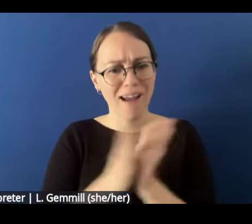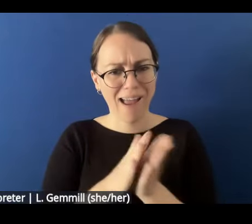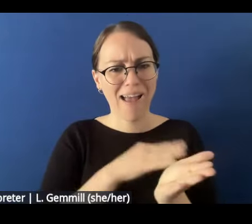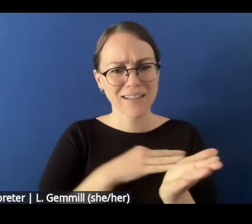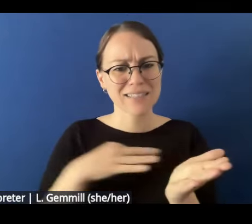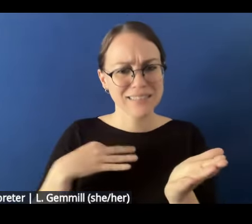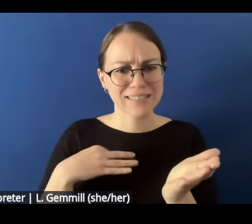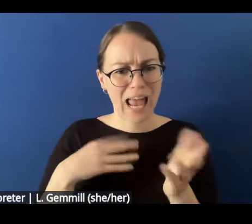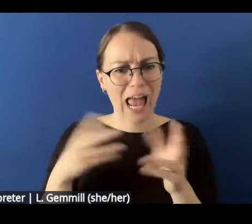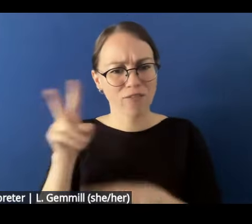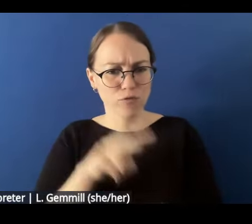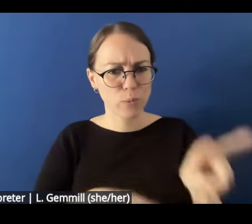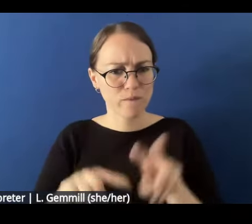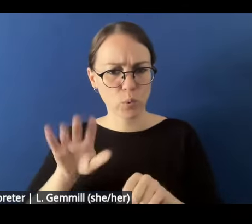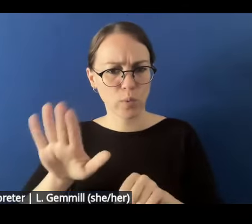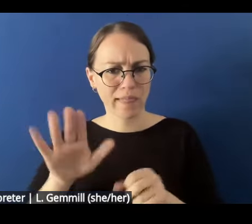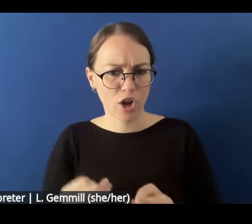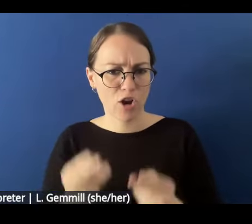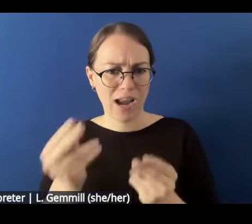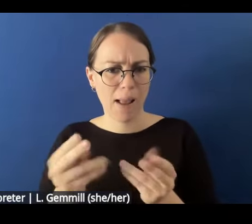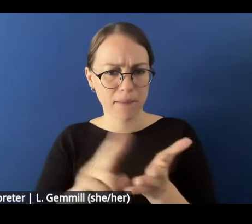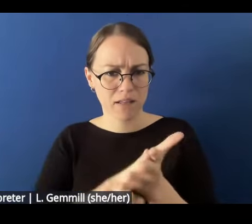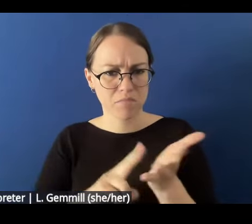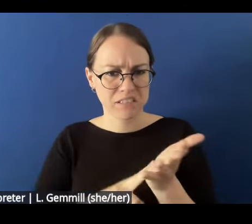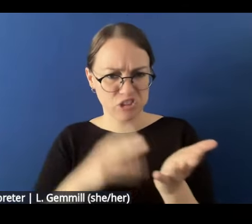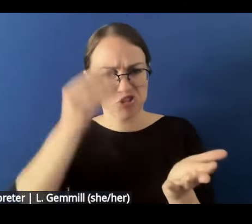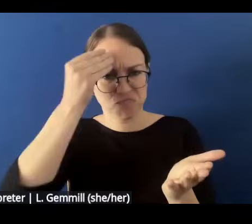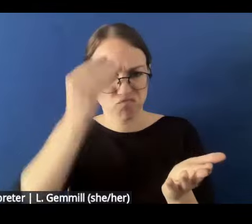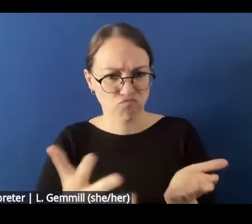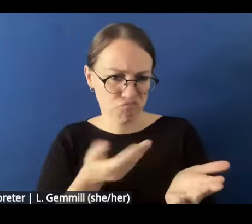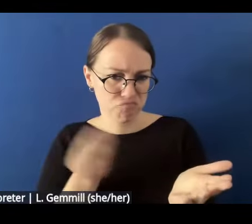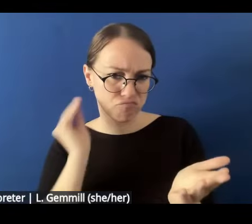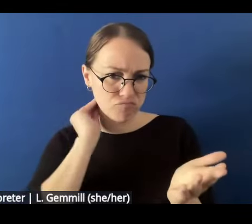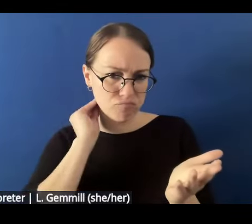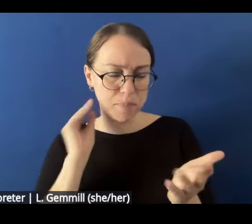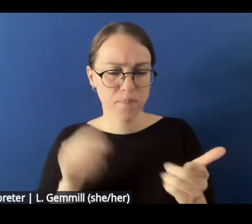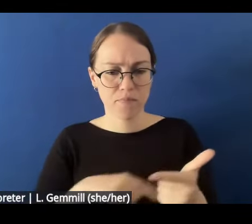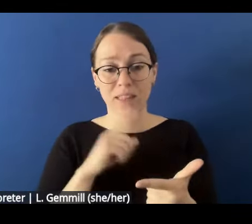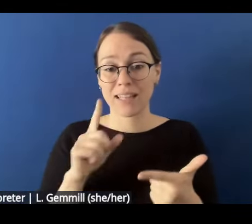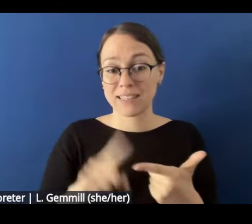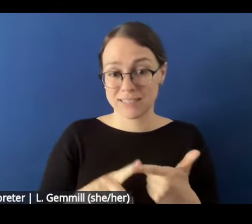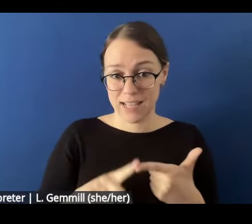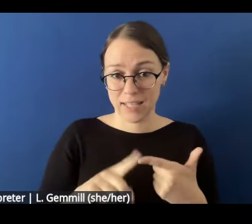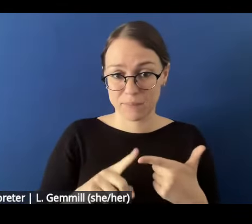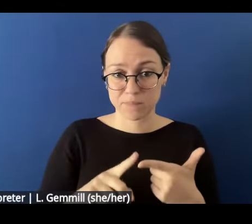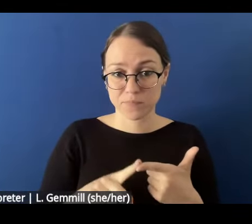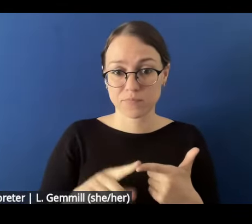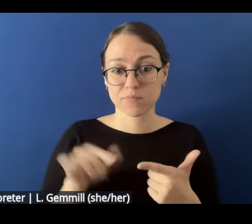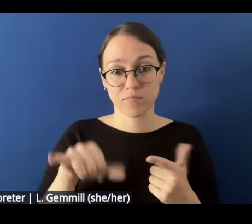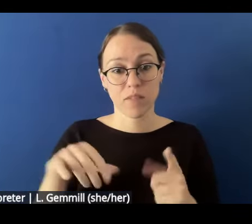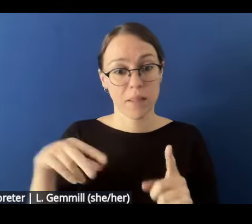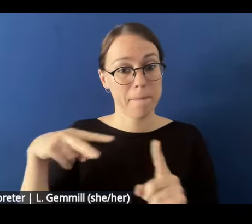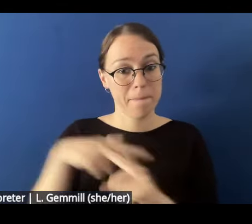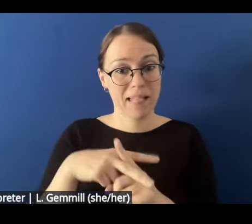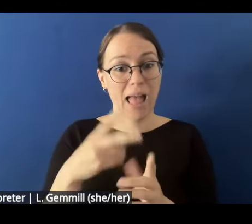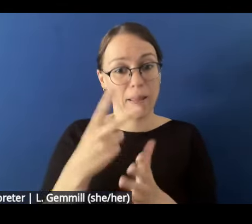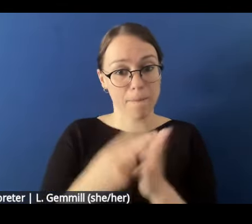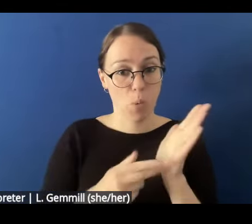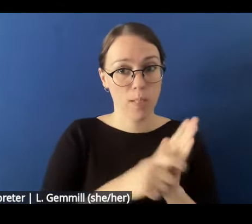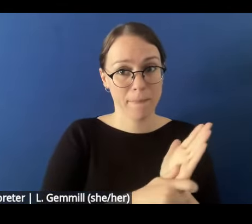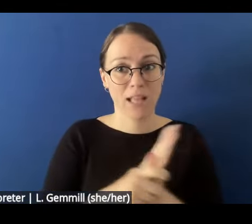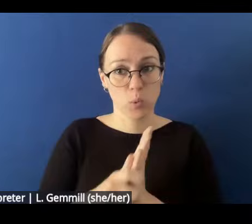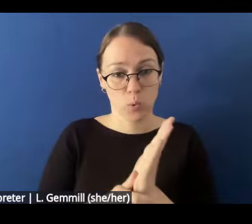with its time on that. So I would just indicate that as a note. The second point, and this applies to both manuals,